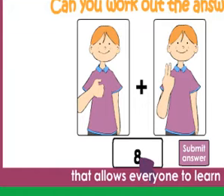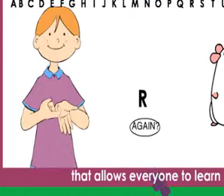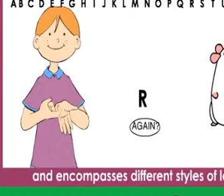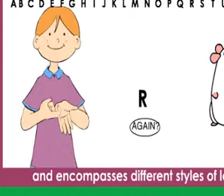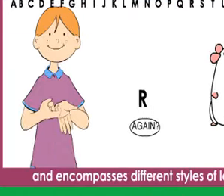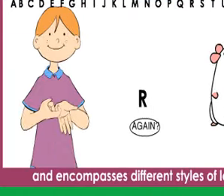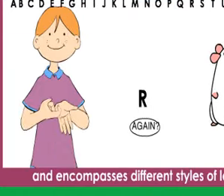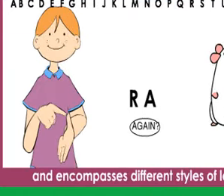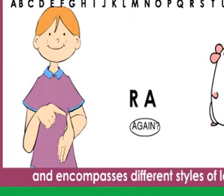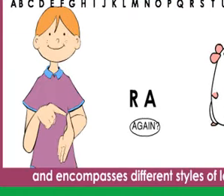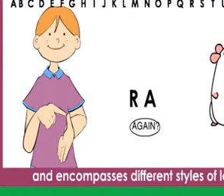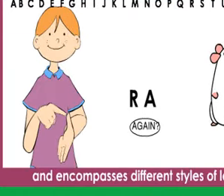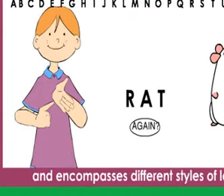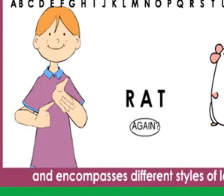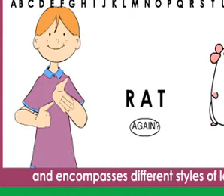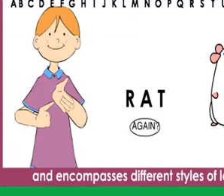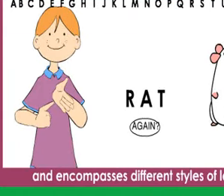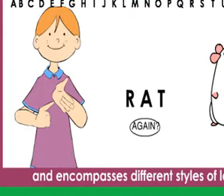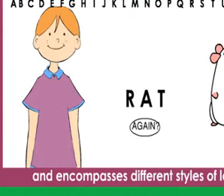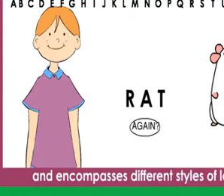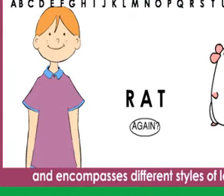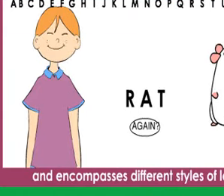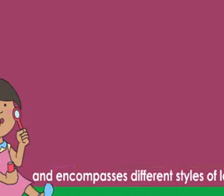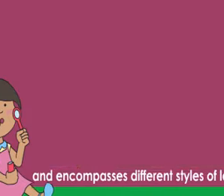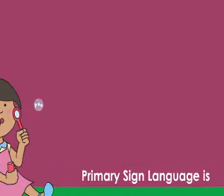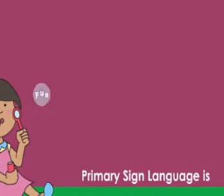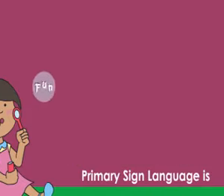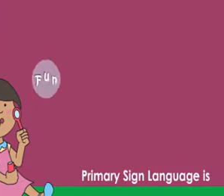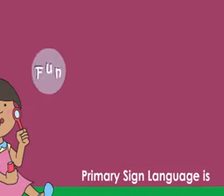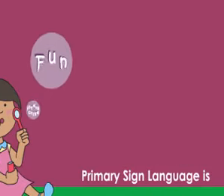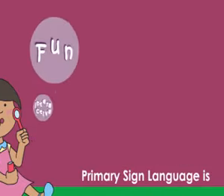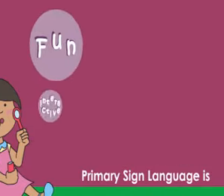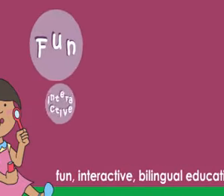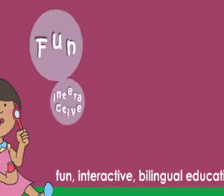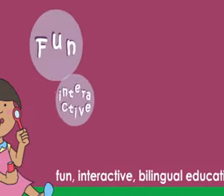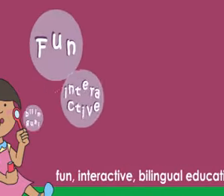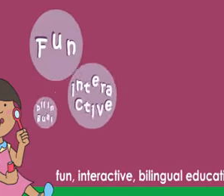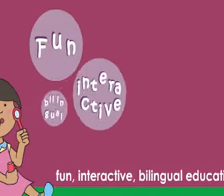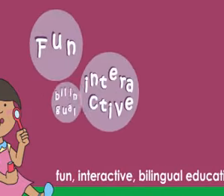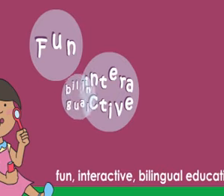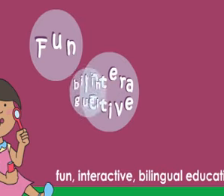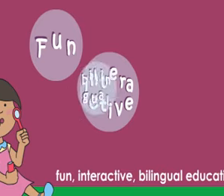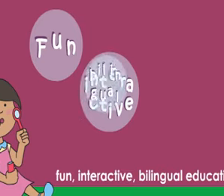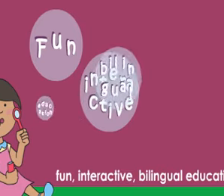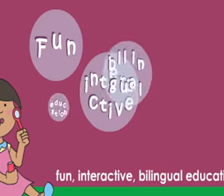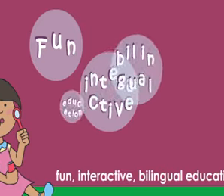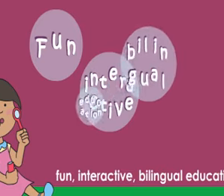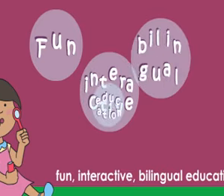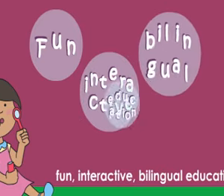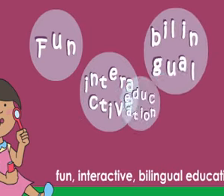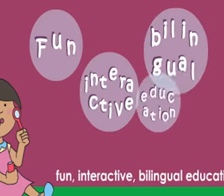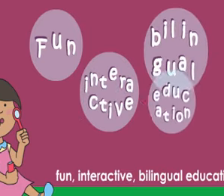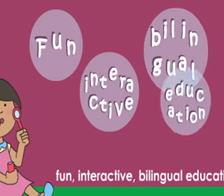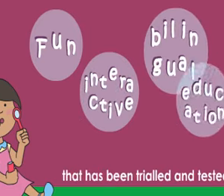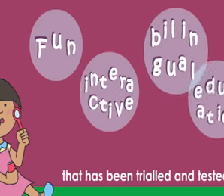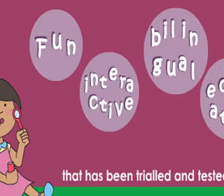and encompasses different styles of learning. Primary Sign Language is fun, interactive bilingual education that